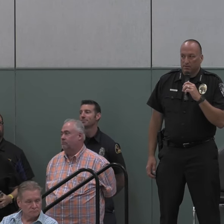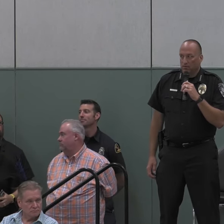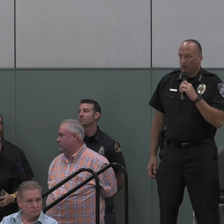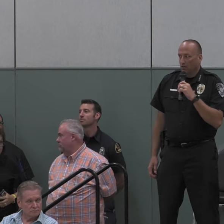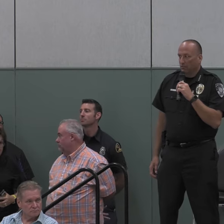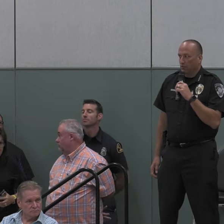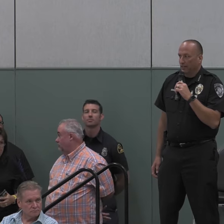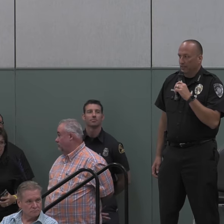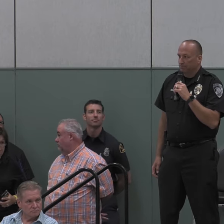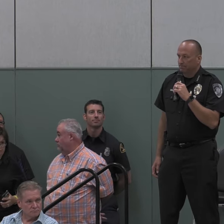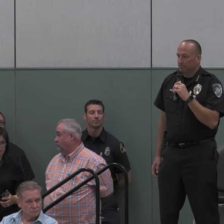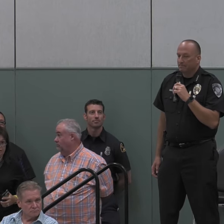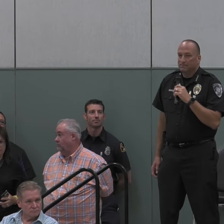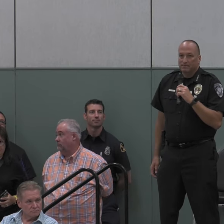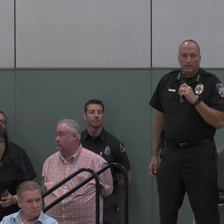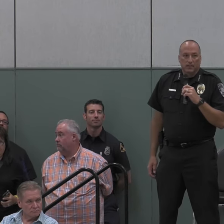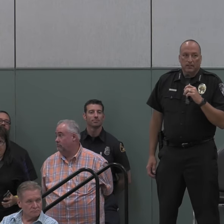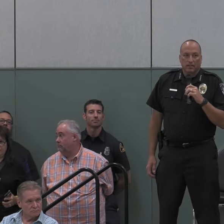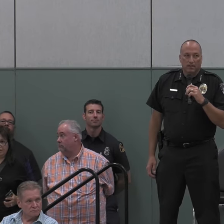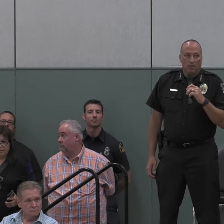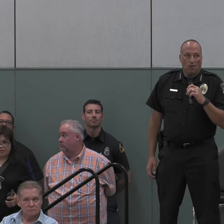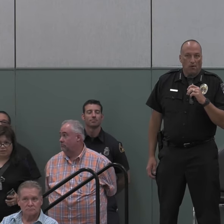Services are free.